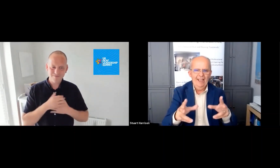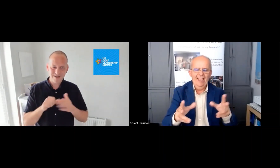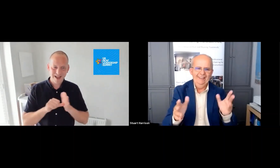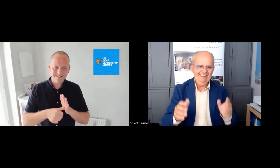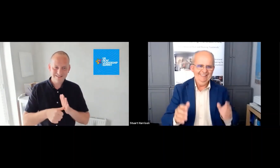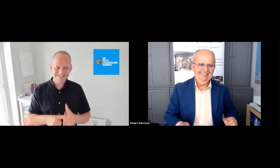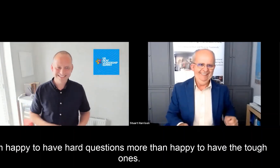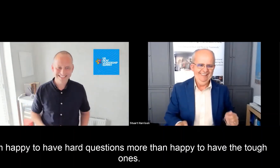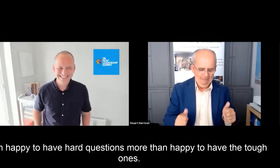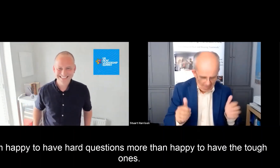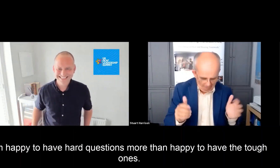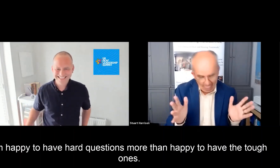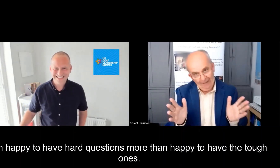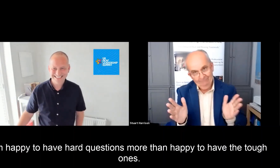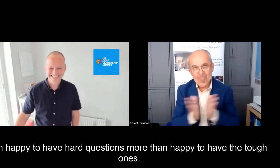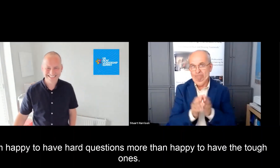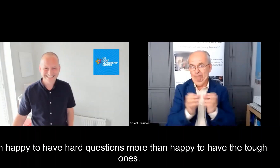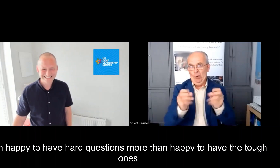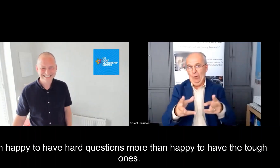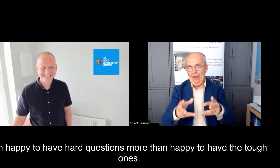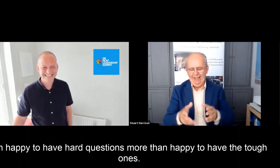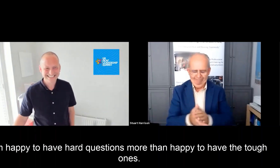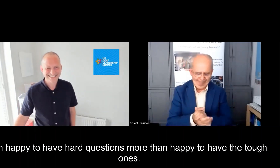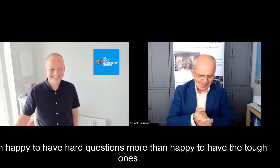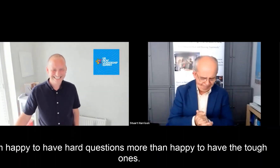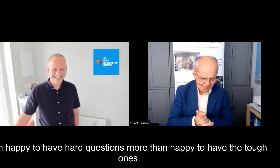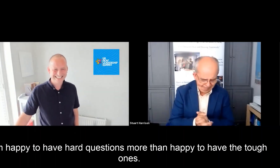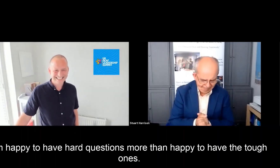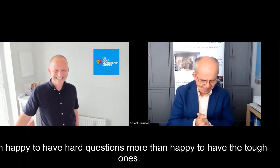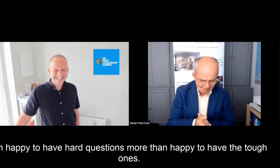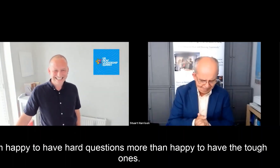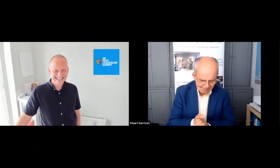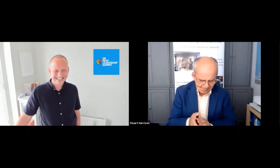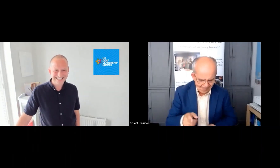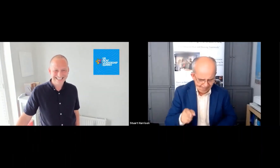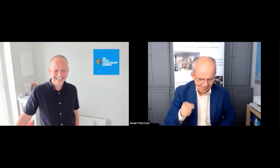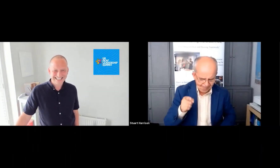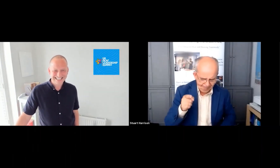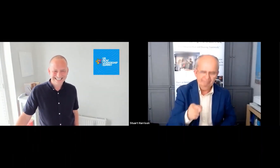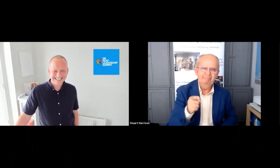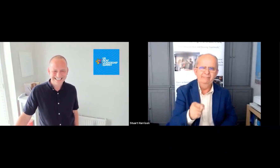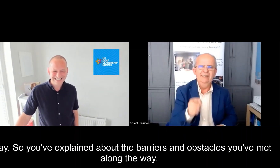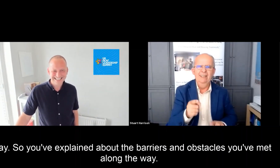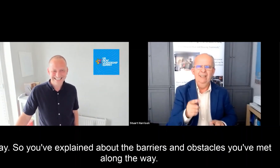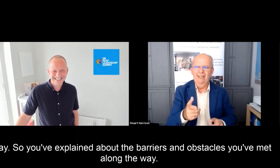I'm happy to have hard questions, more than happy to have the tough ones. Okay.